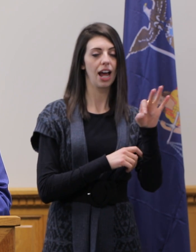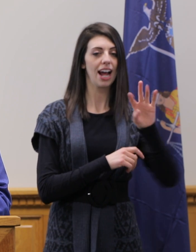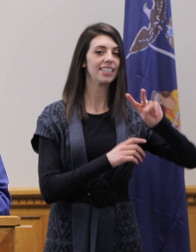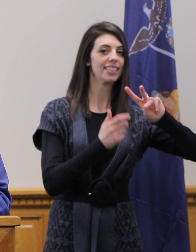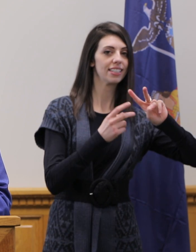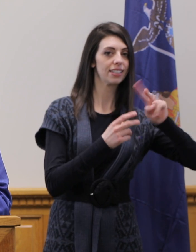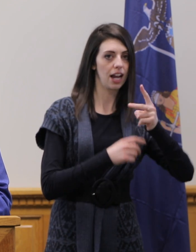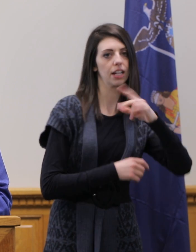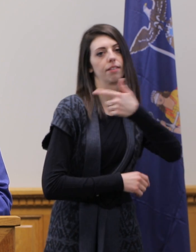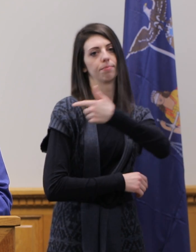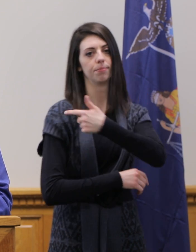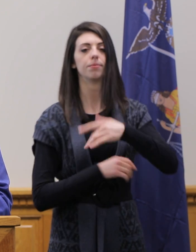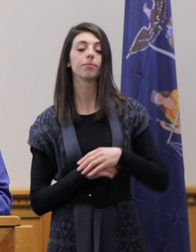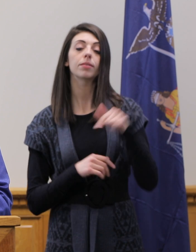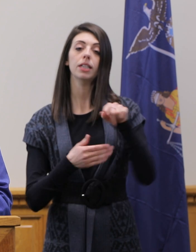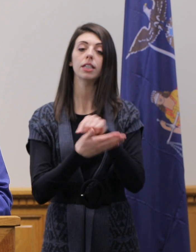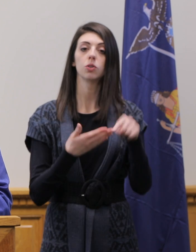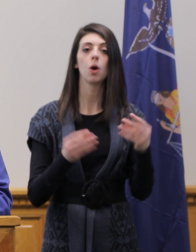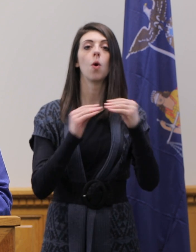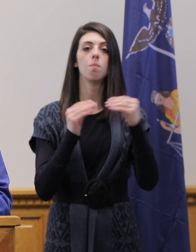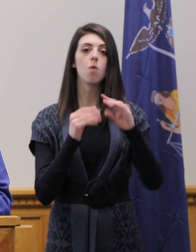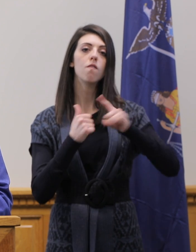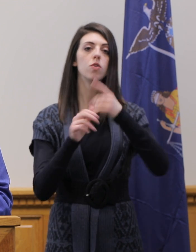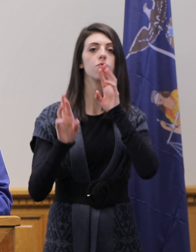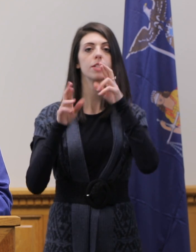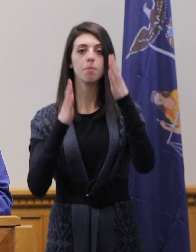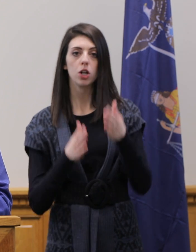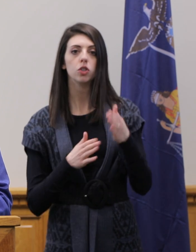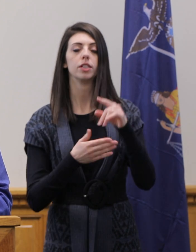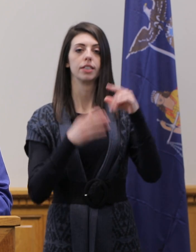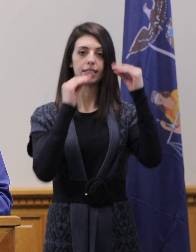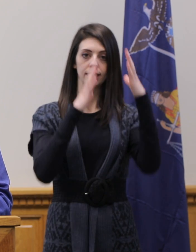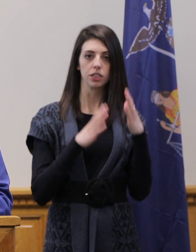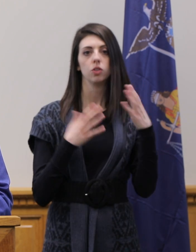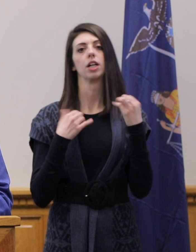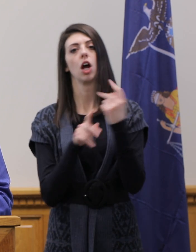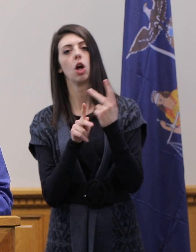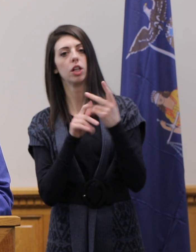many more first responders, teachers, and healthcare workers are scheduled to receive their second dose.